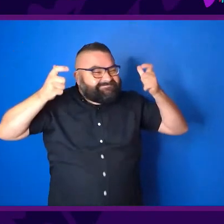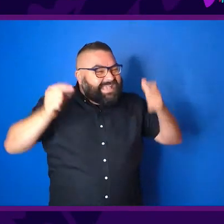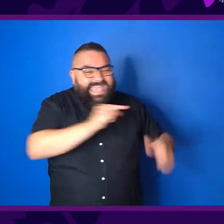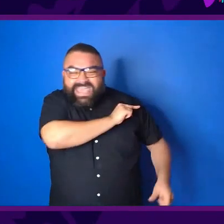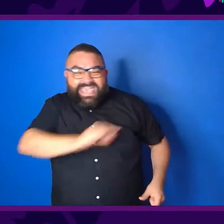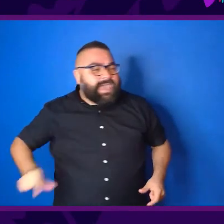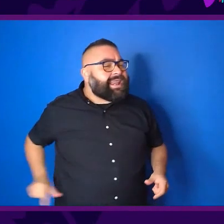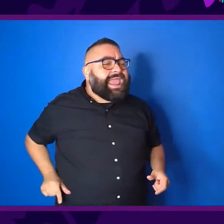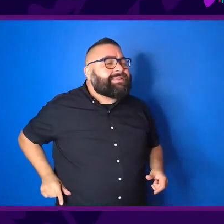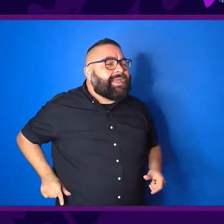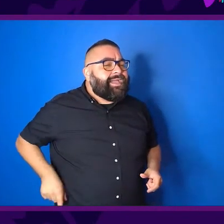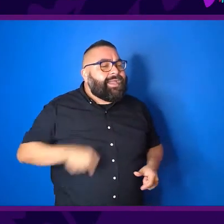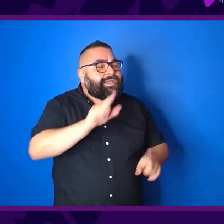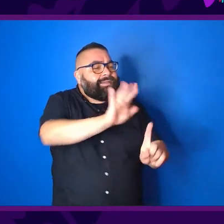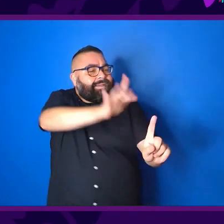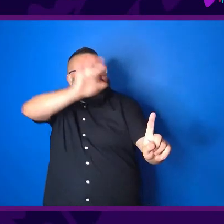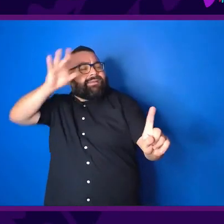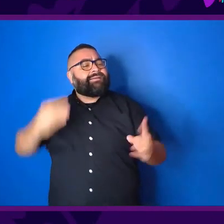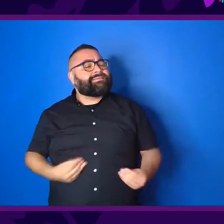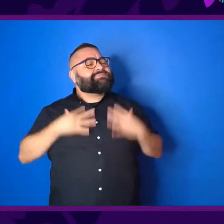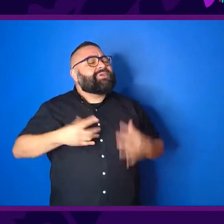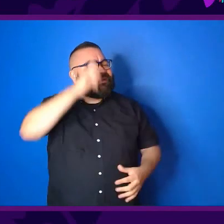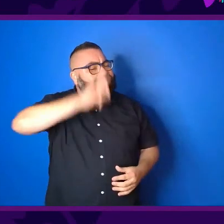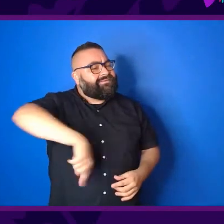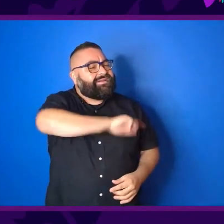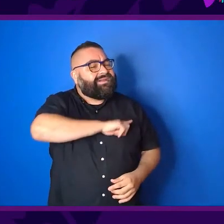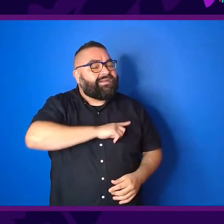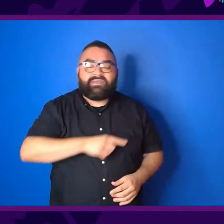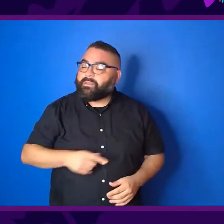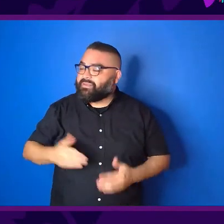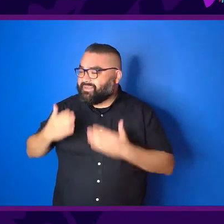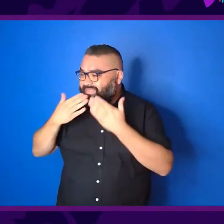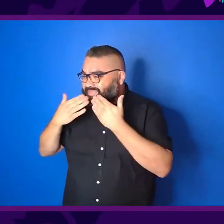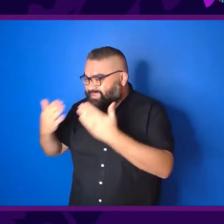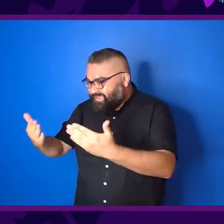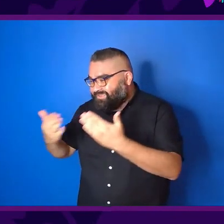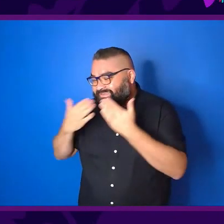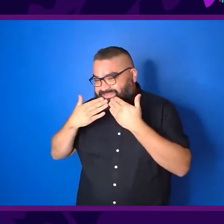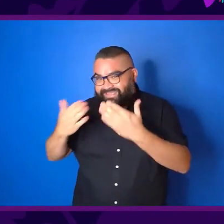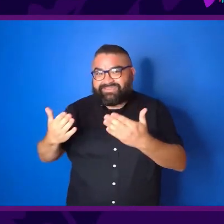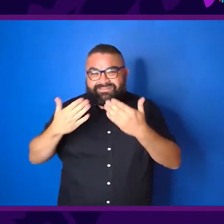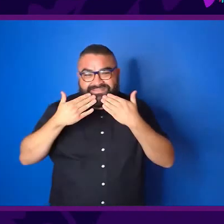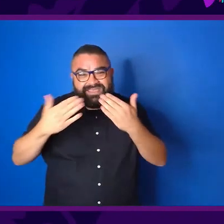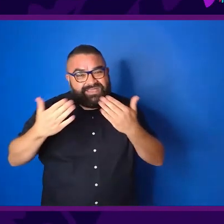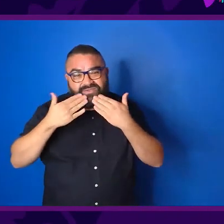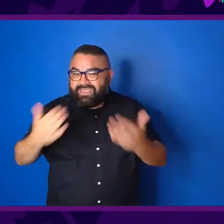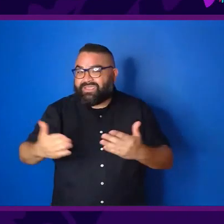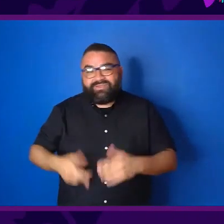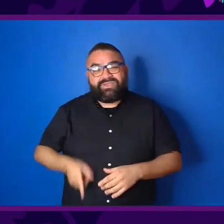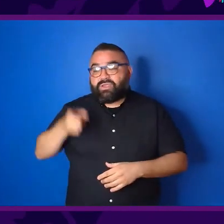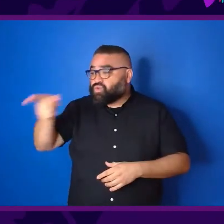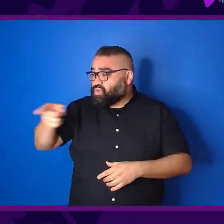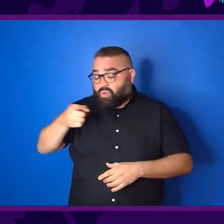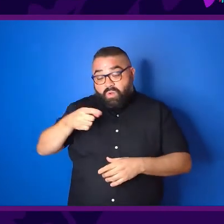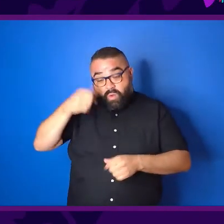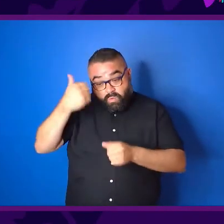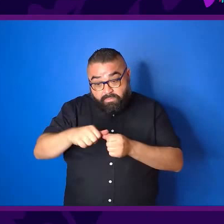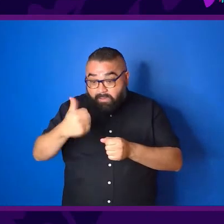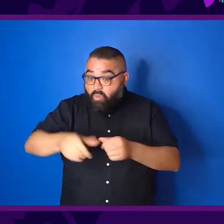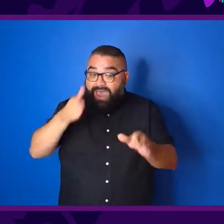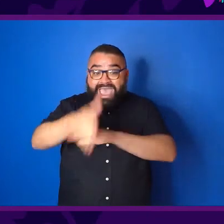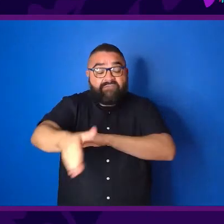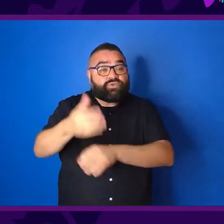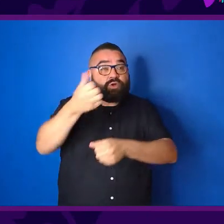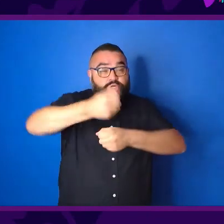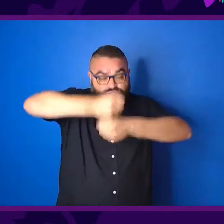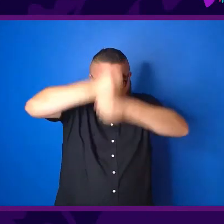para nosotros. Thank you, Eddie. And I want to thank you for always been there. I remember after the riots in Los Angeles when you came